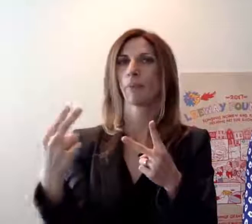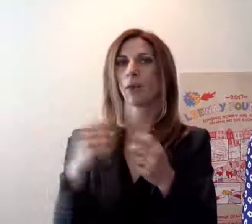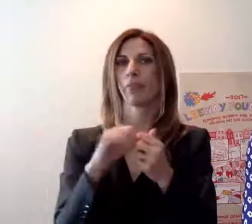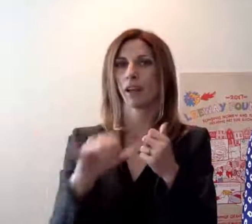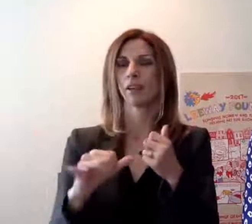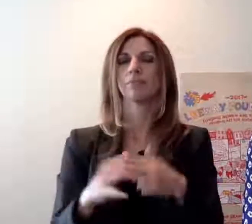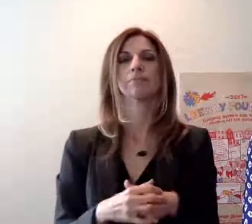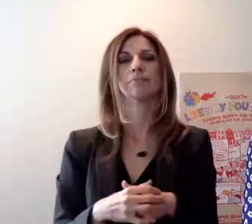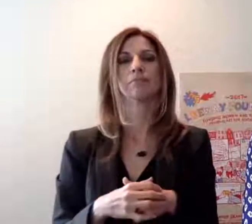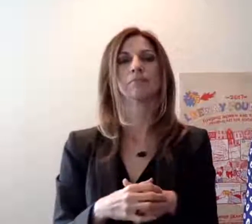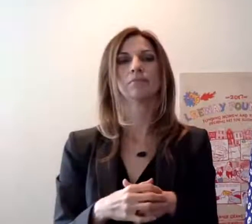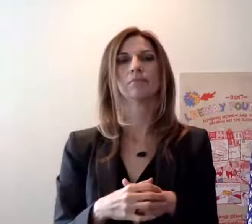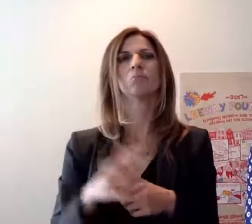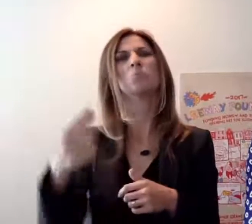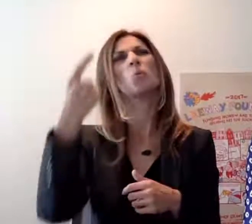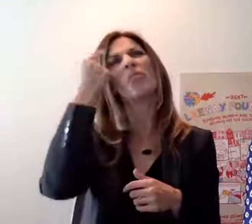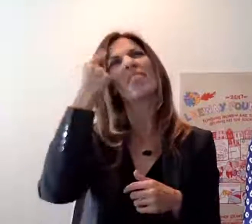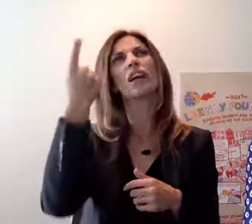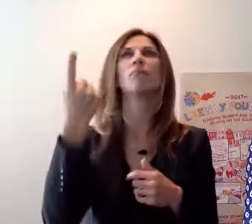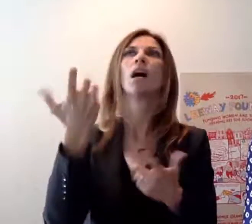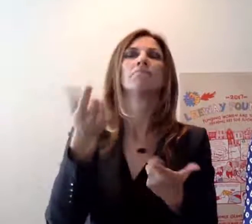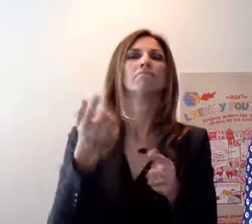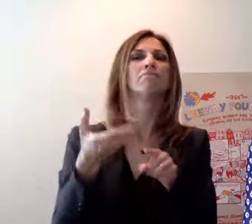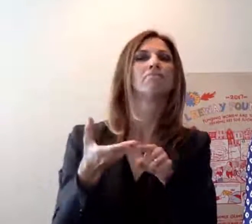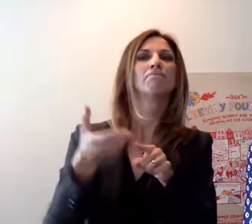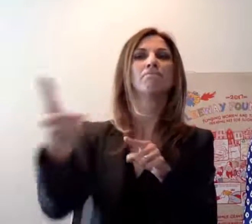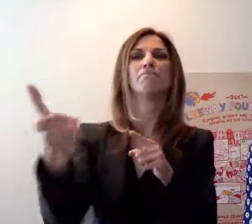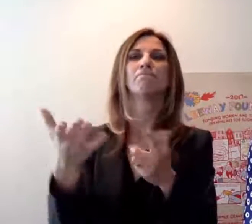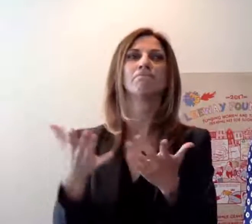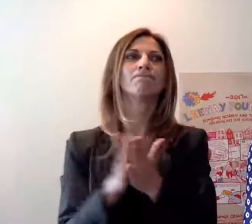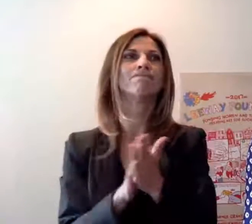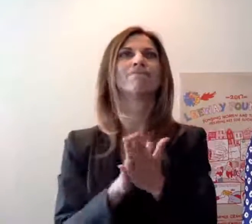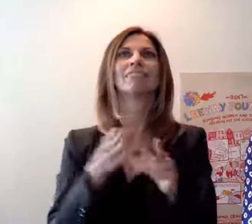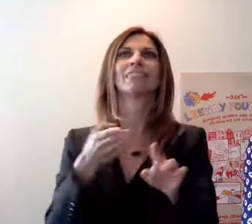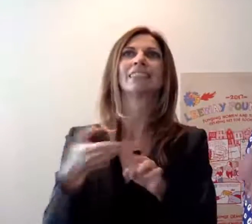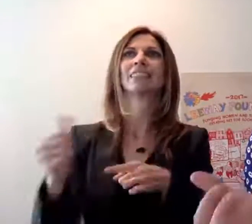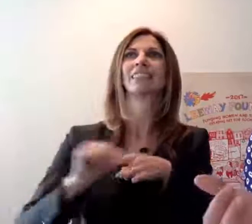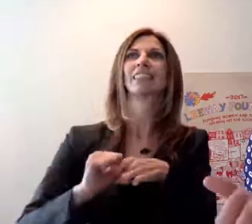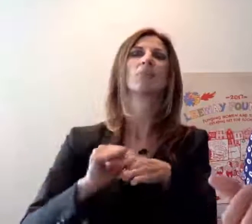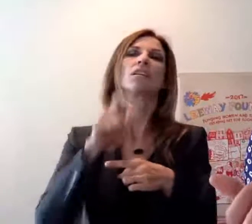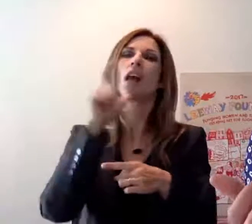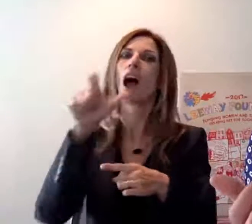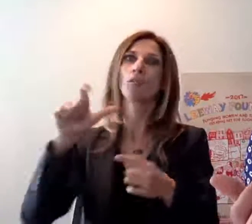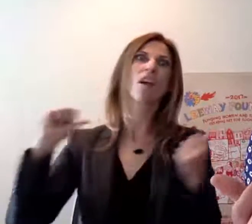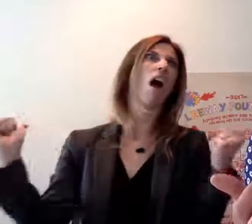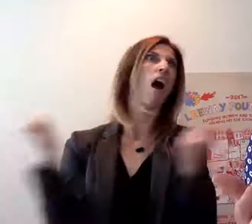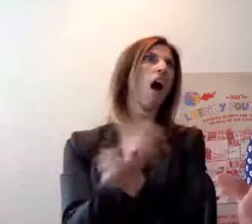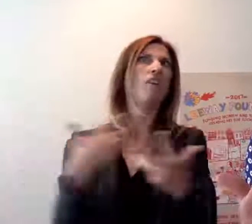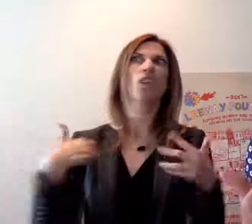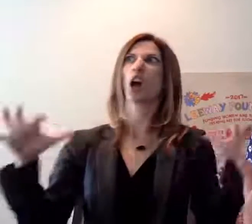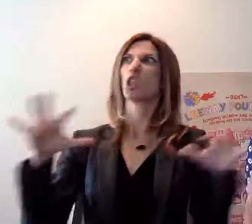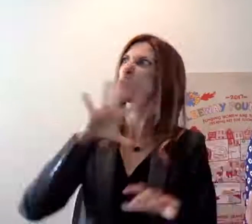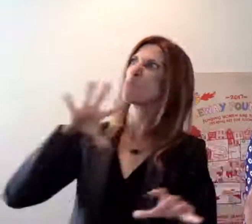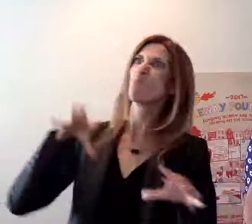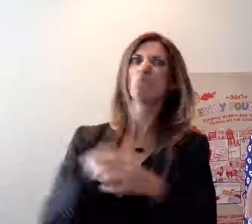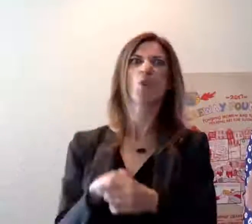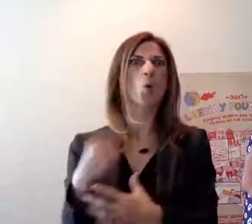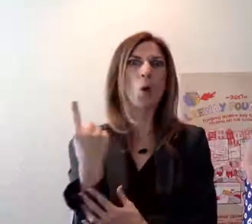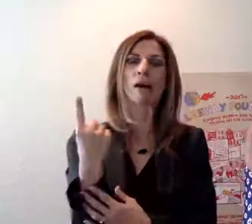that. But thinking about what is your primary discipline, it doesn't have to capture everything that you do in your